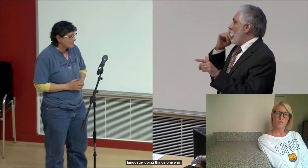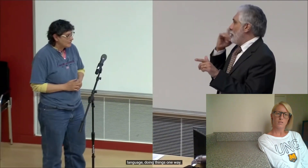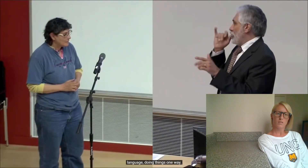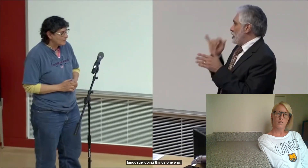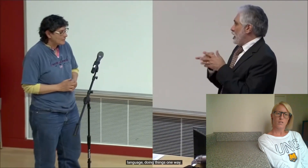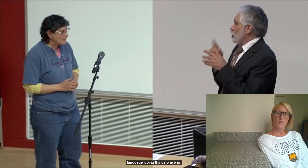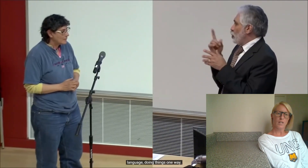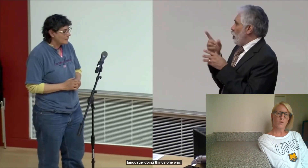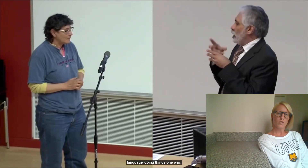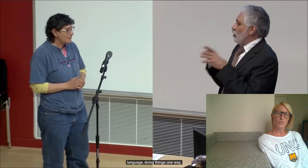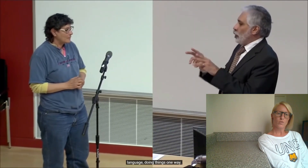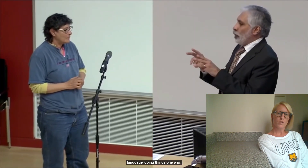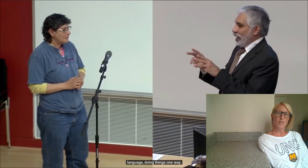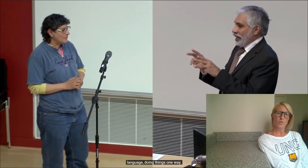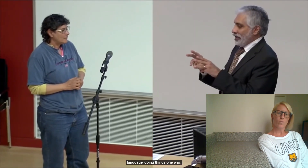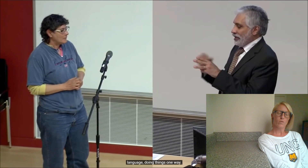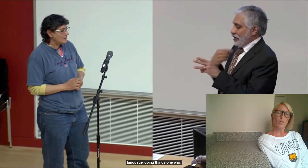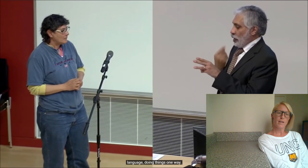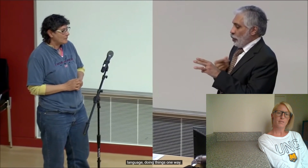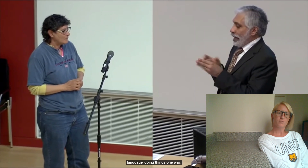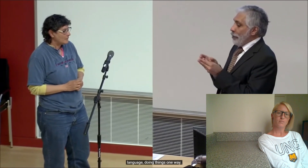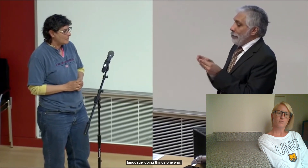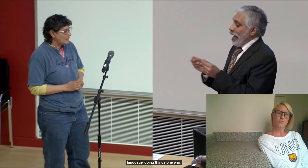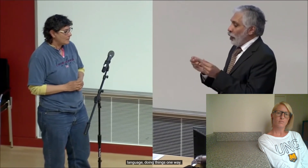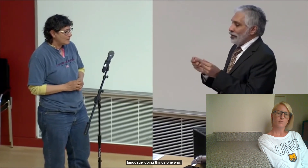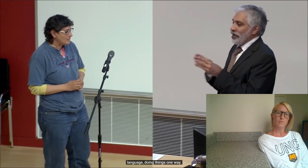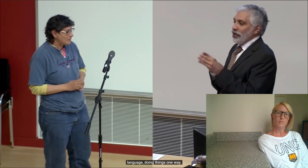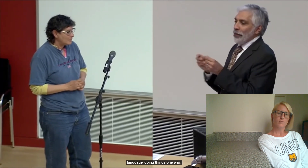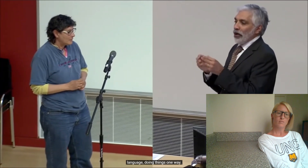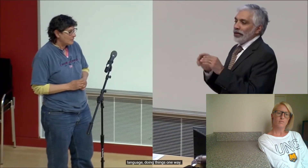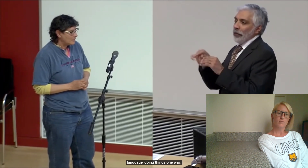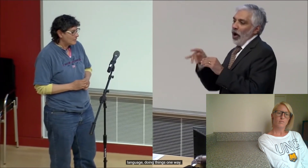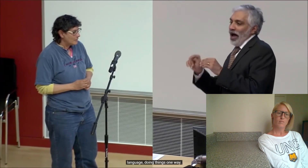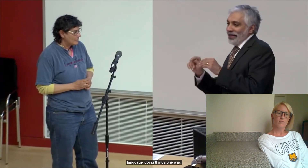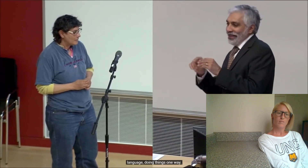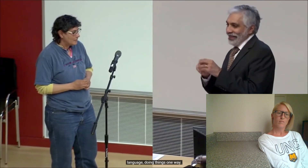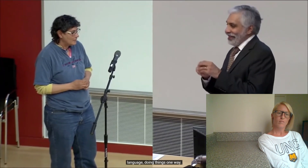having one language, doing things one way.